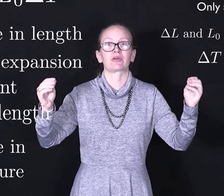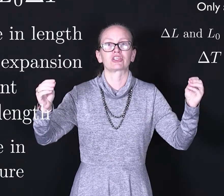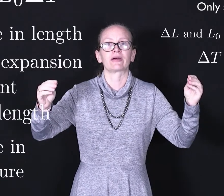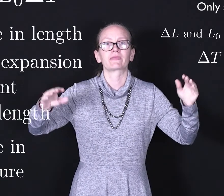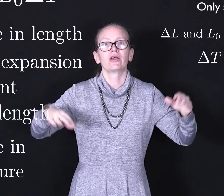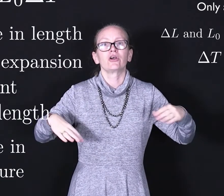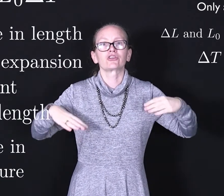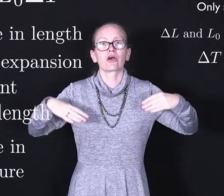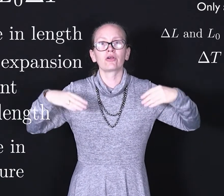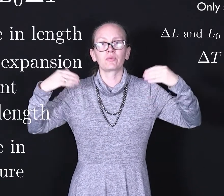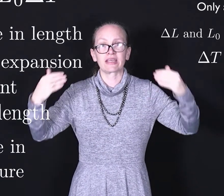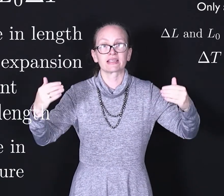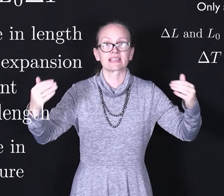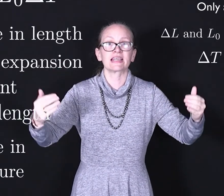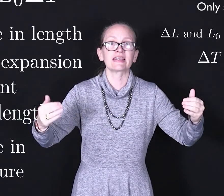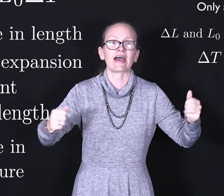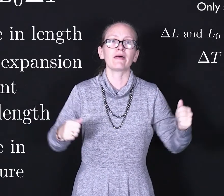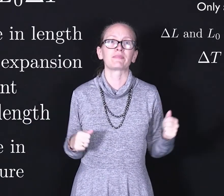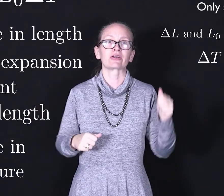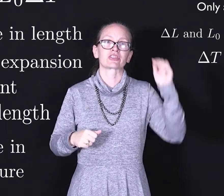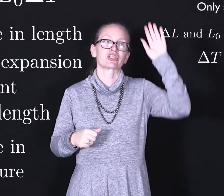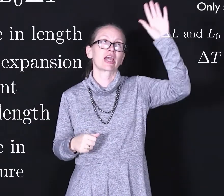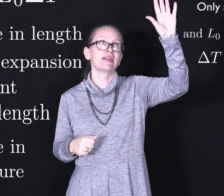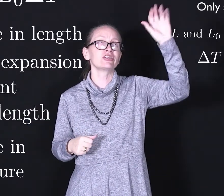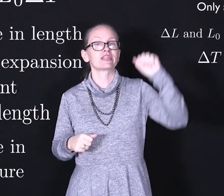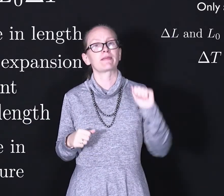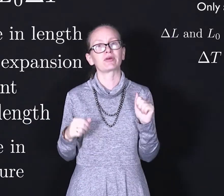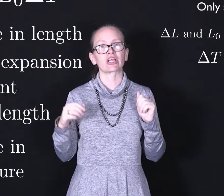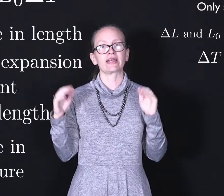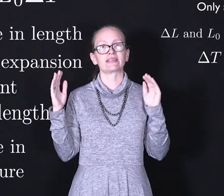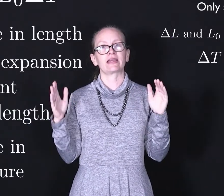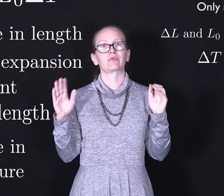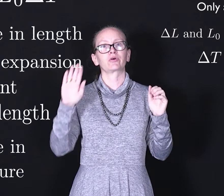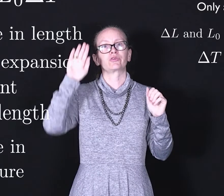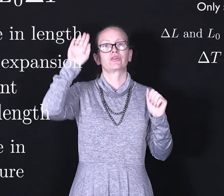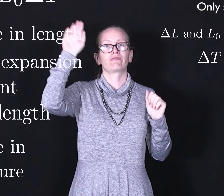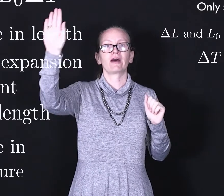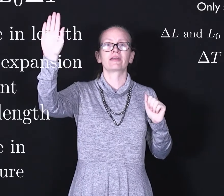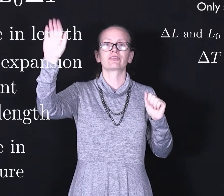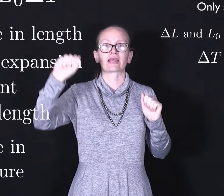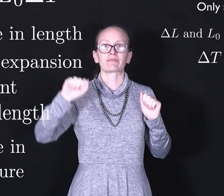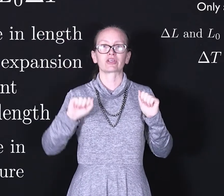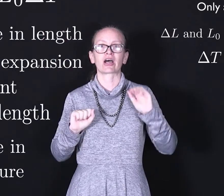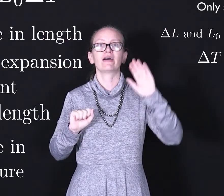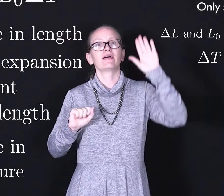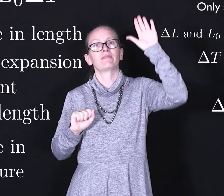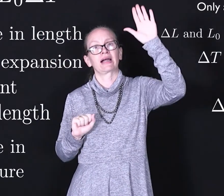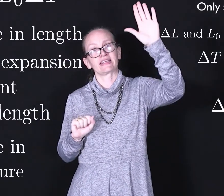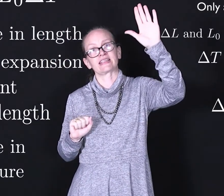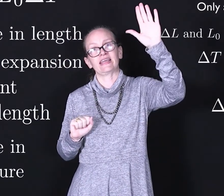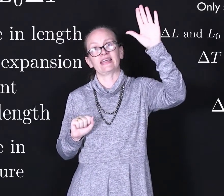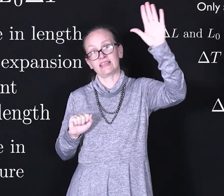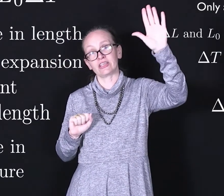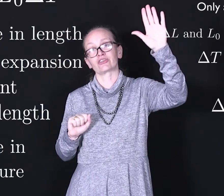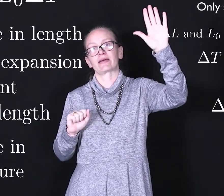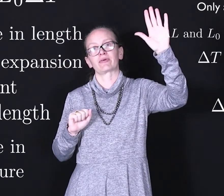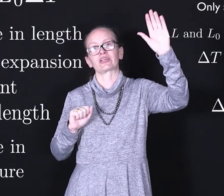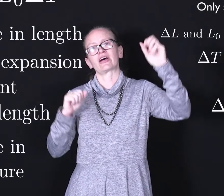temperature. So we can see that because the change in temperature is equal to the final temperature minus the initial temperature.